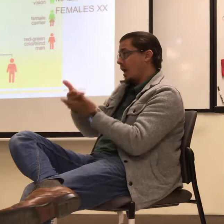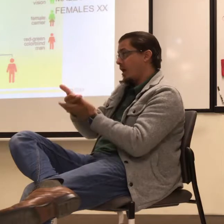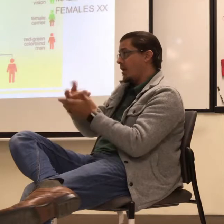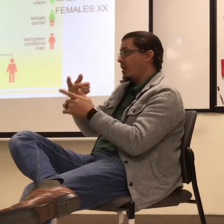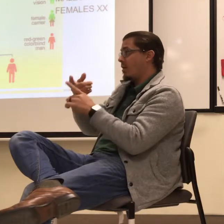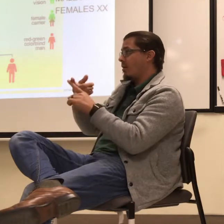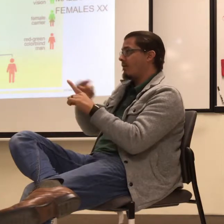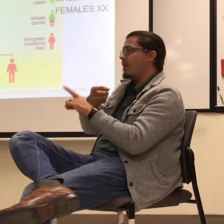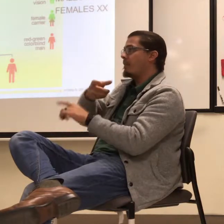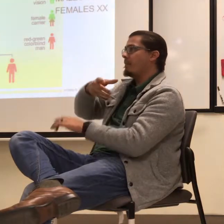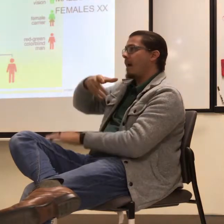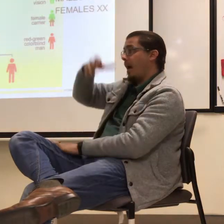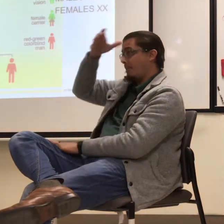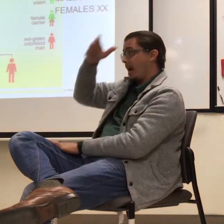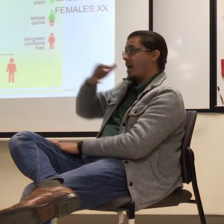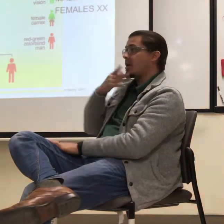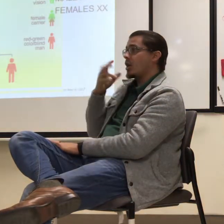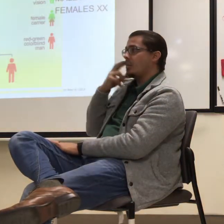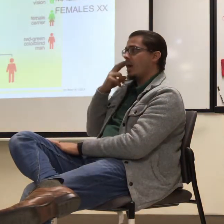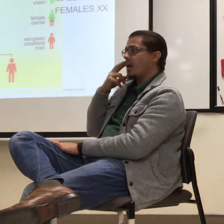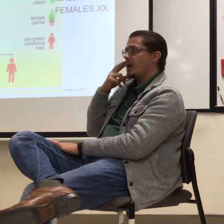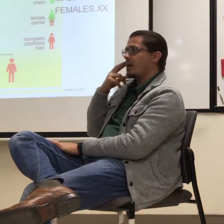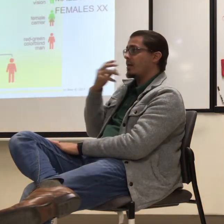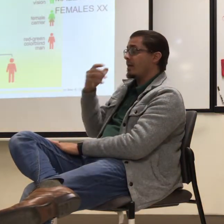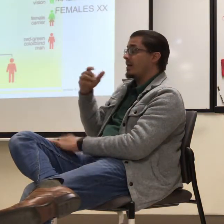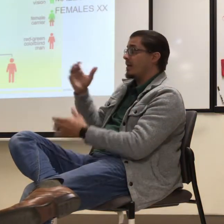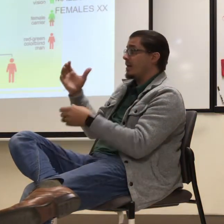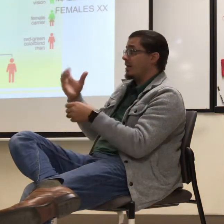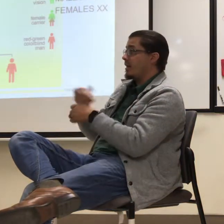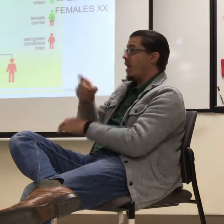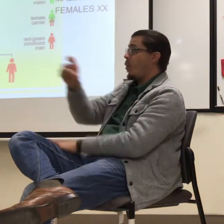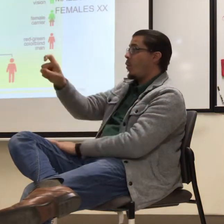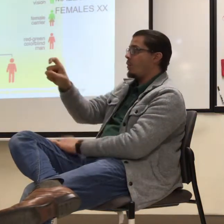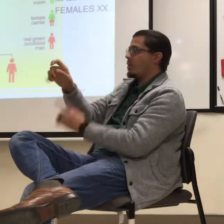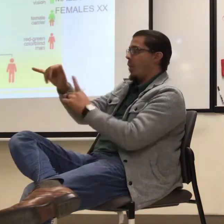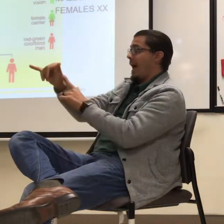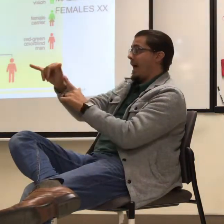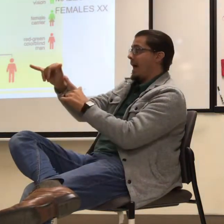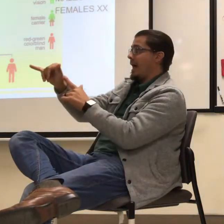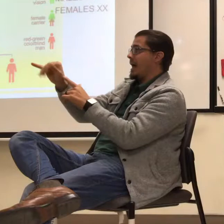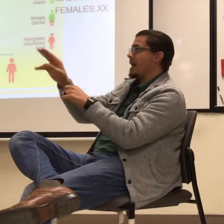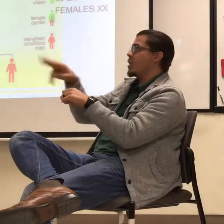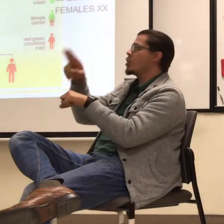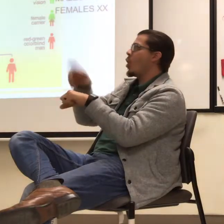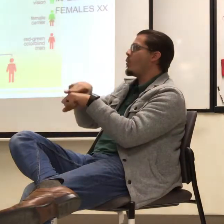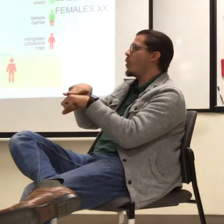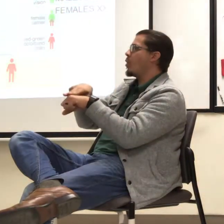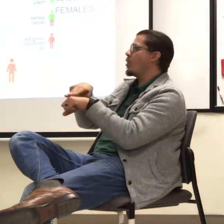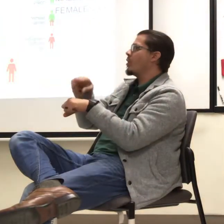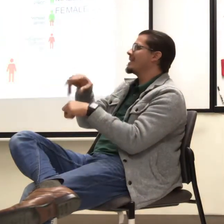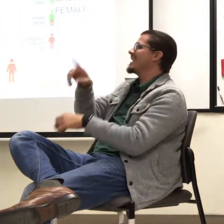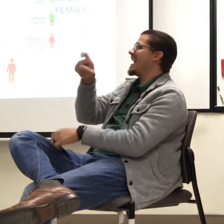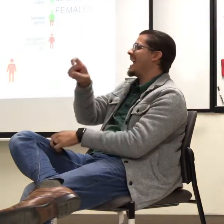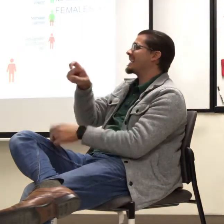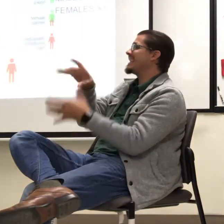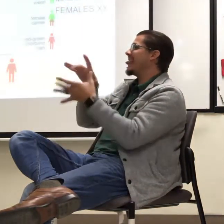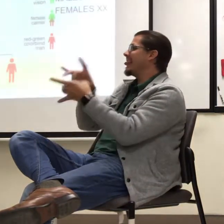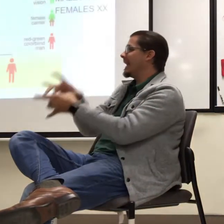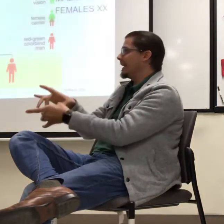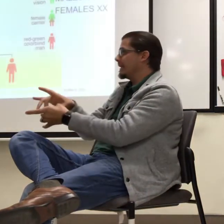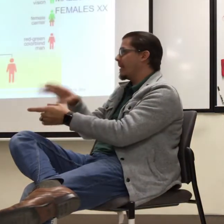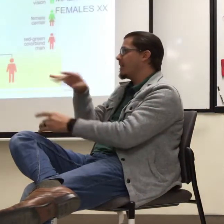man who's colorblind, what did they get? I'm pointing to it. They got Y. Y is normal. It's X linked. Okay? That's